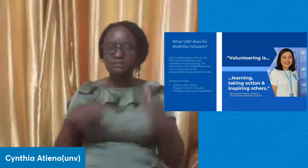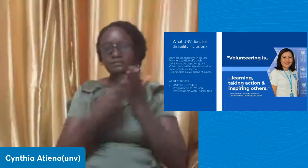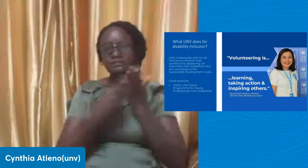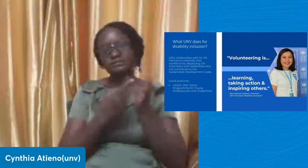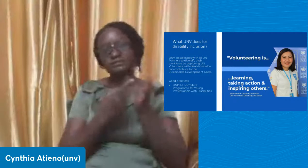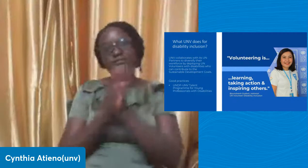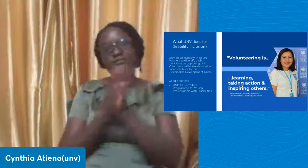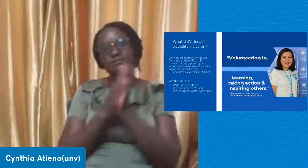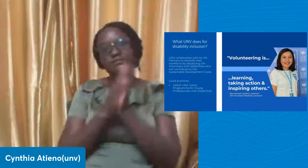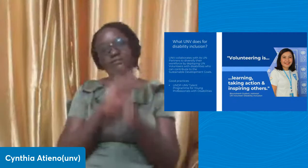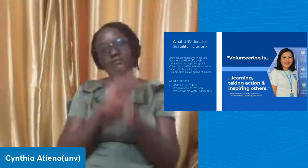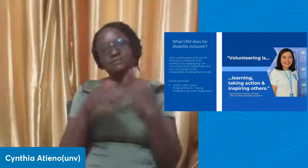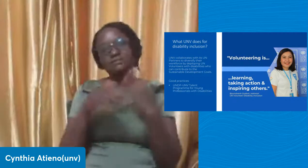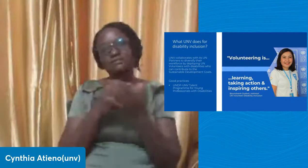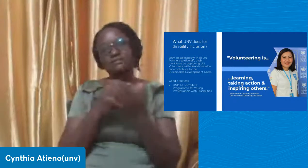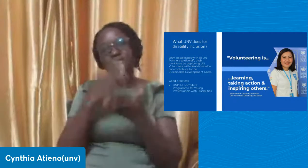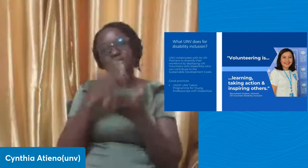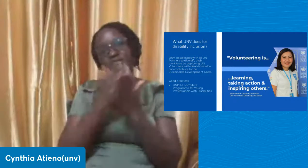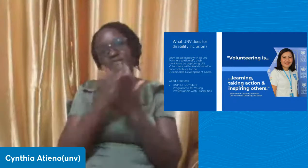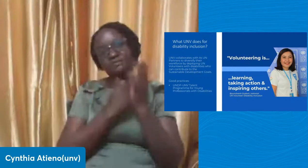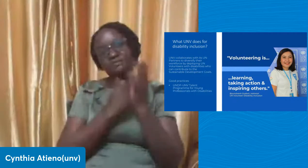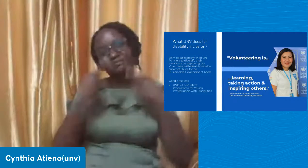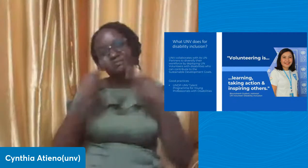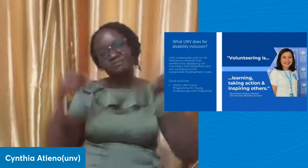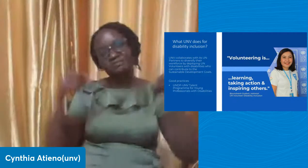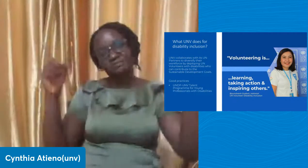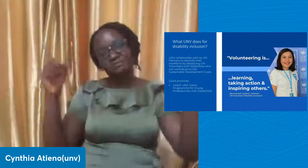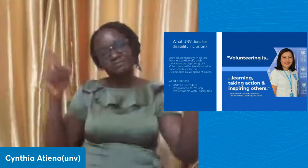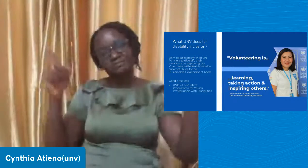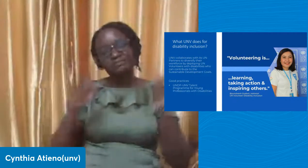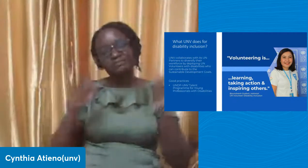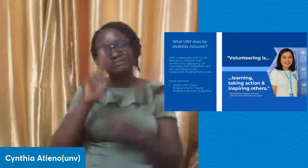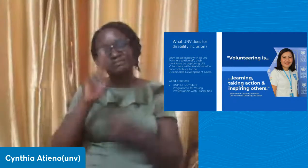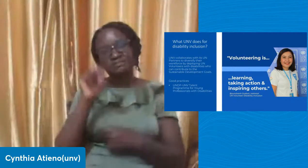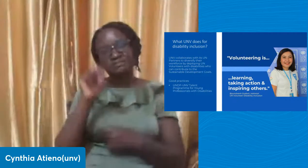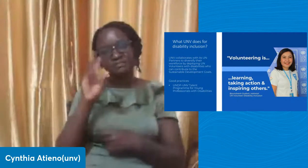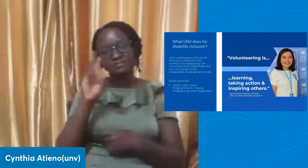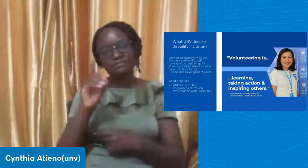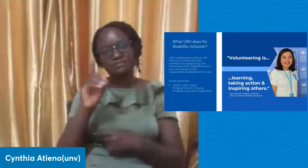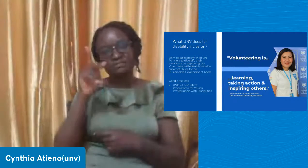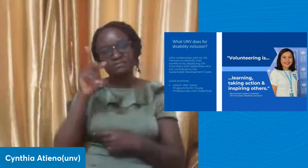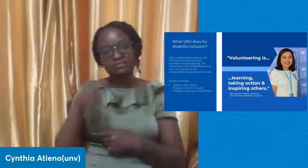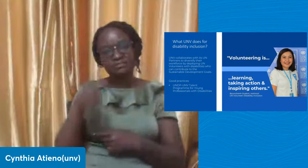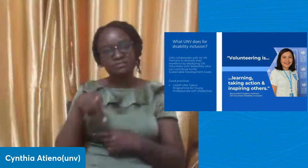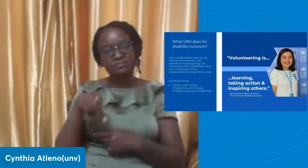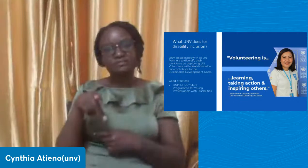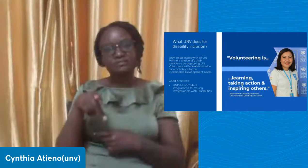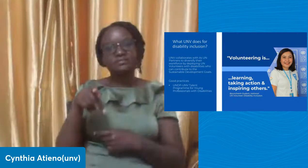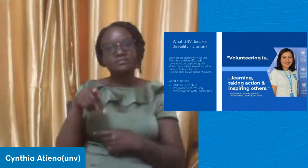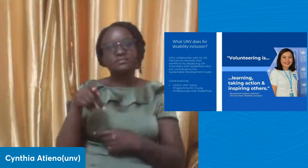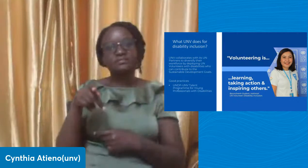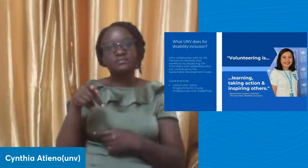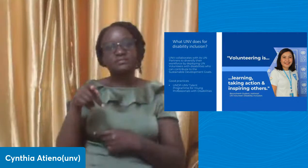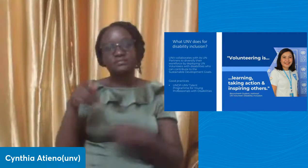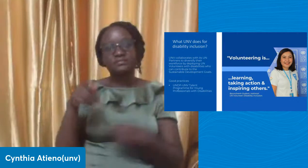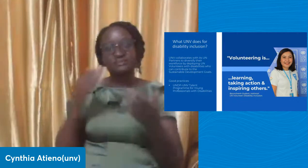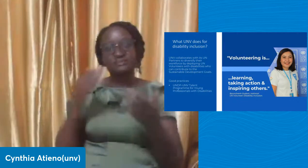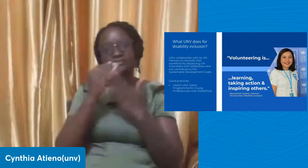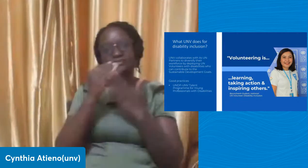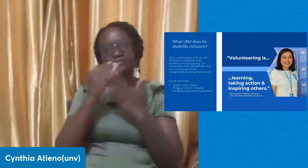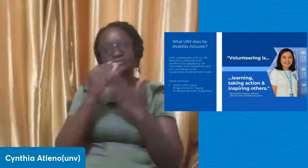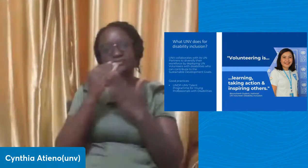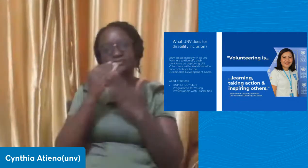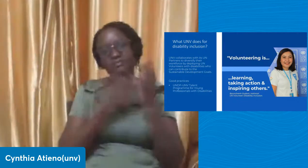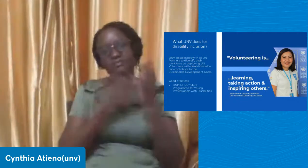UNDP. UNDP UNV Talent Program for Young Professionals with Disabilities was launched in